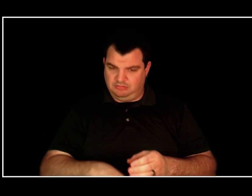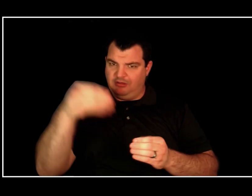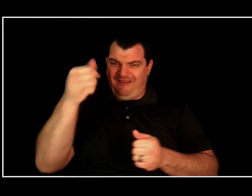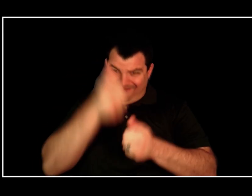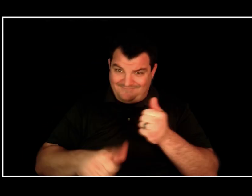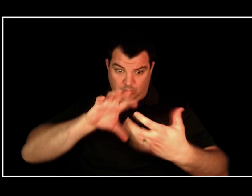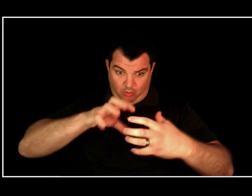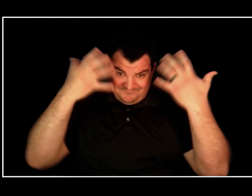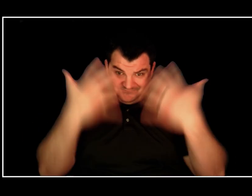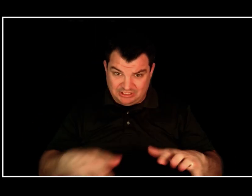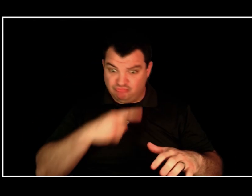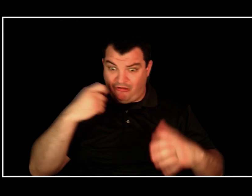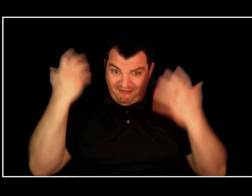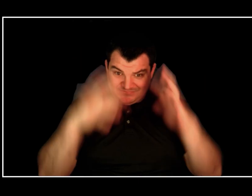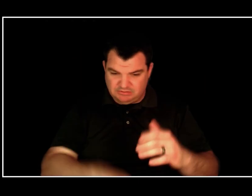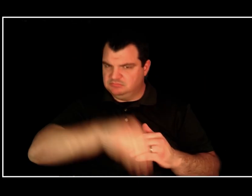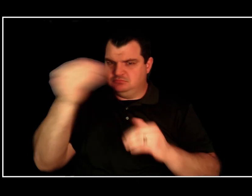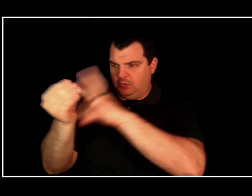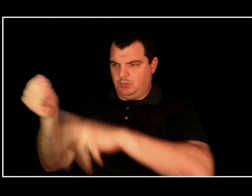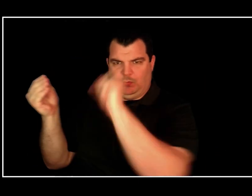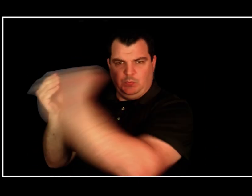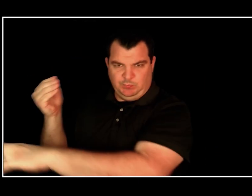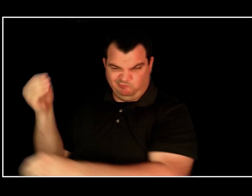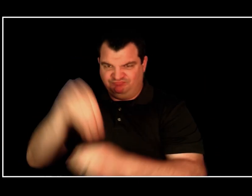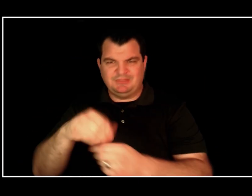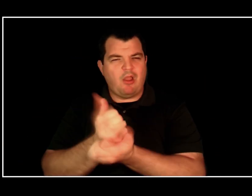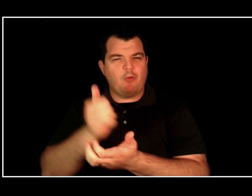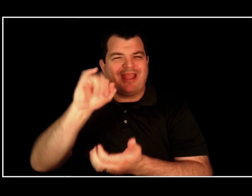before every load. This helps air move freely